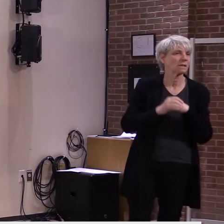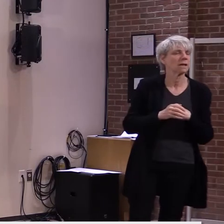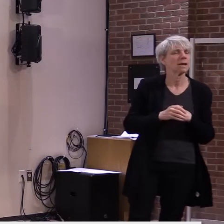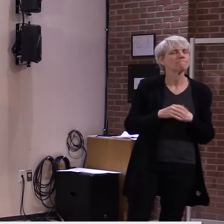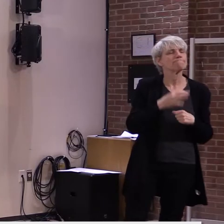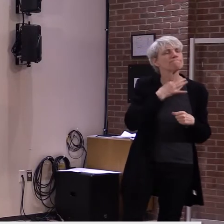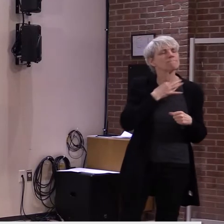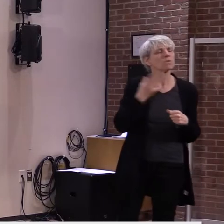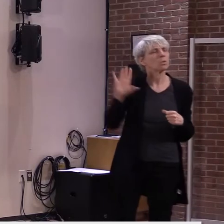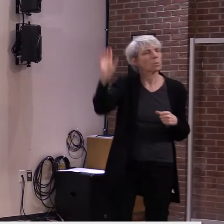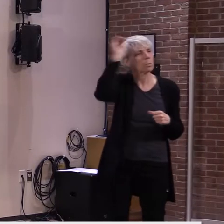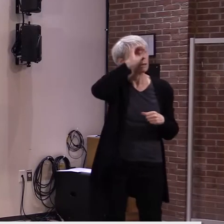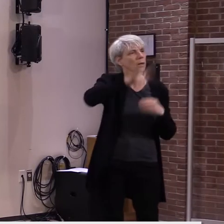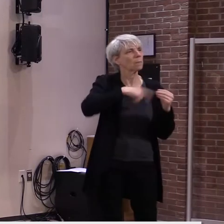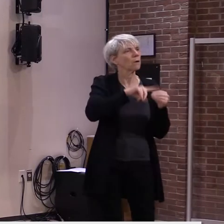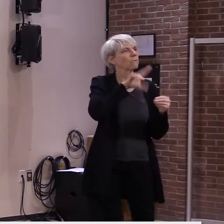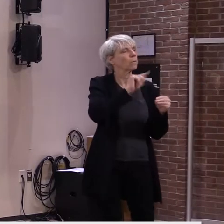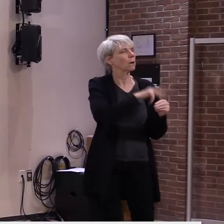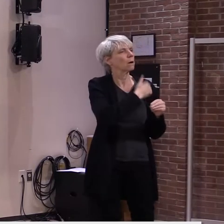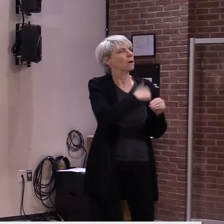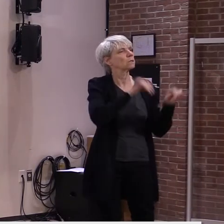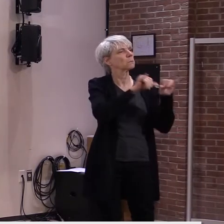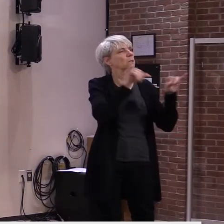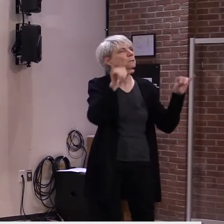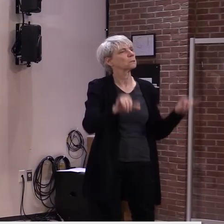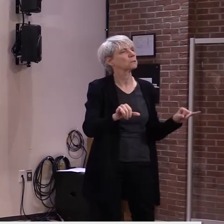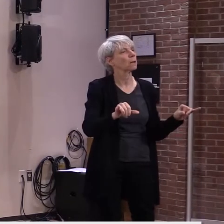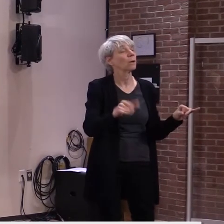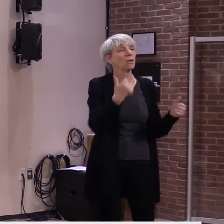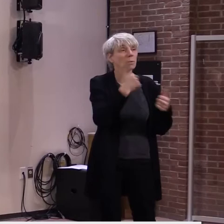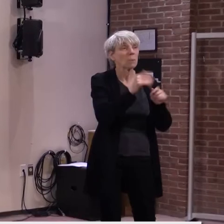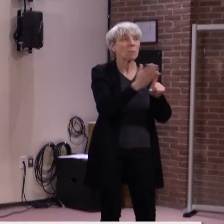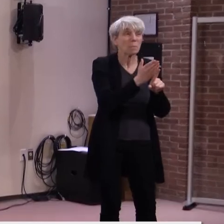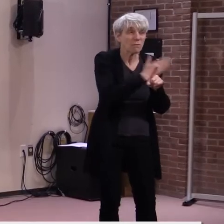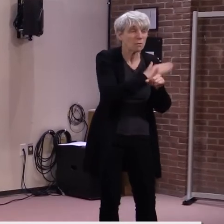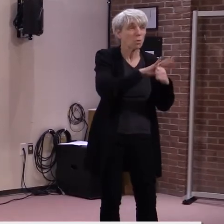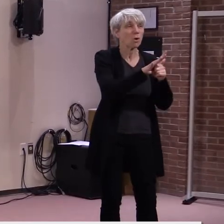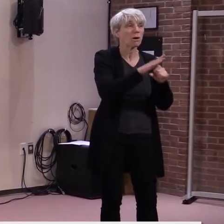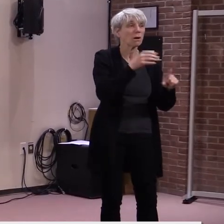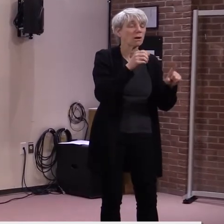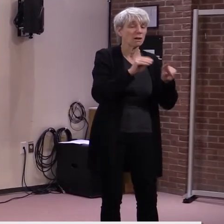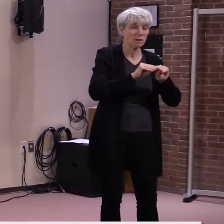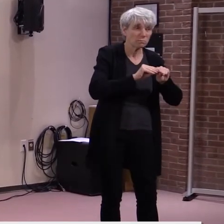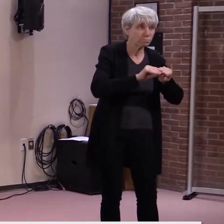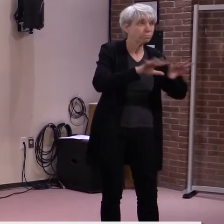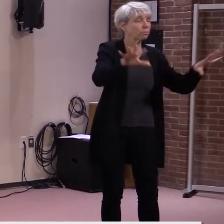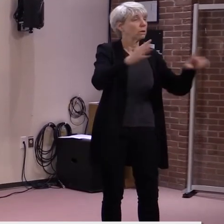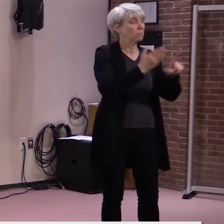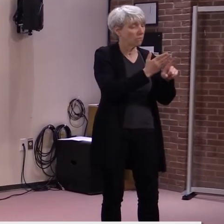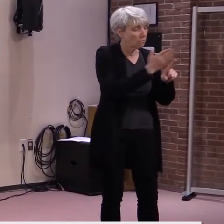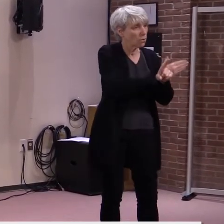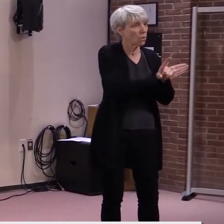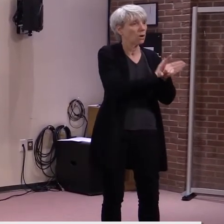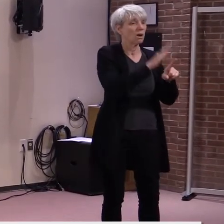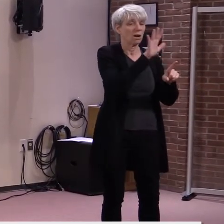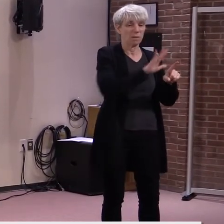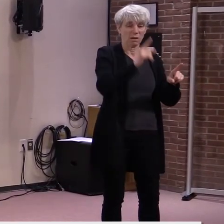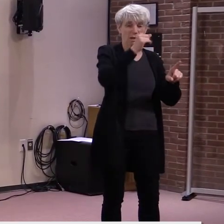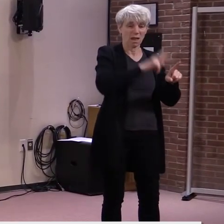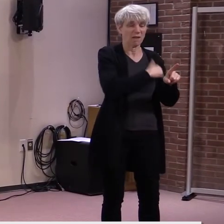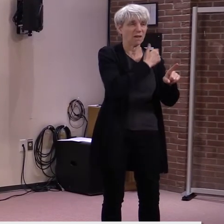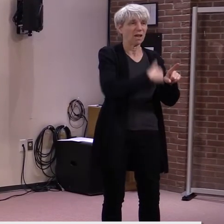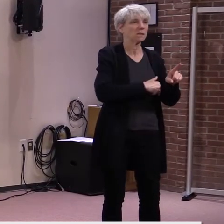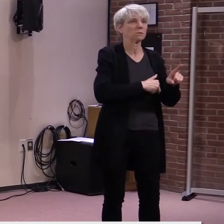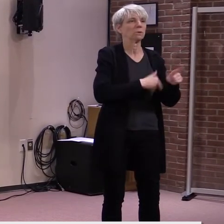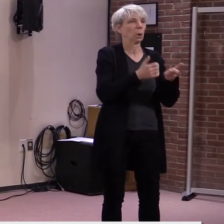mean, before COVID, about half of the hospitals were losing money. Do you have concerns? What can you share